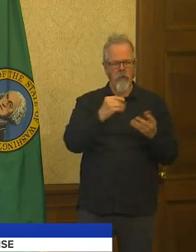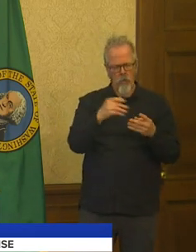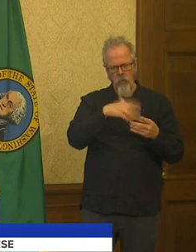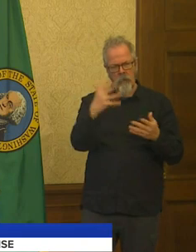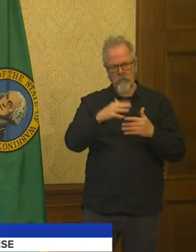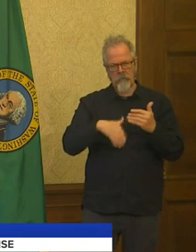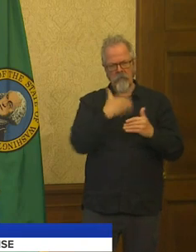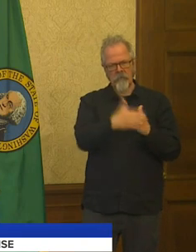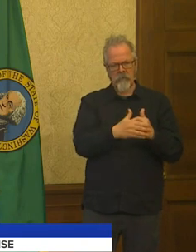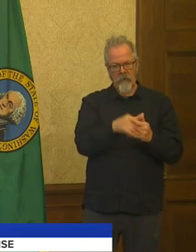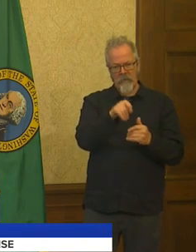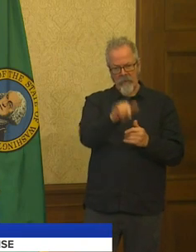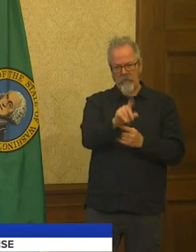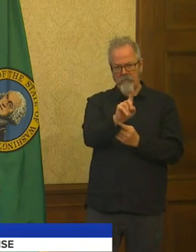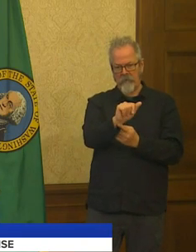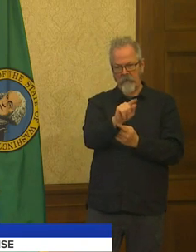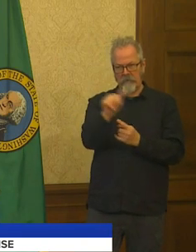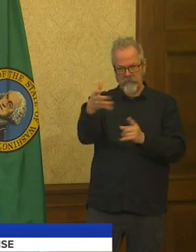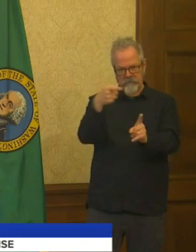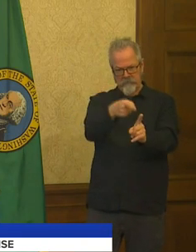Well, there are